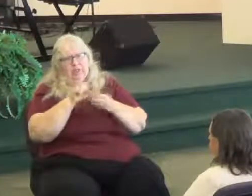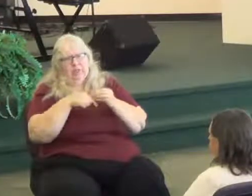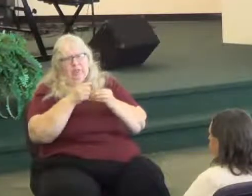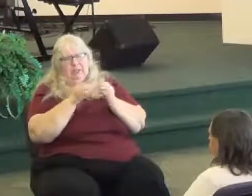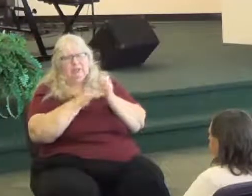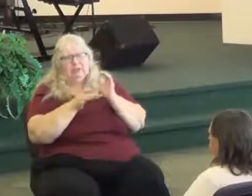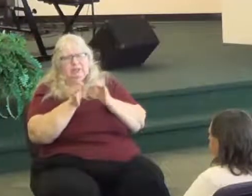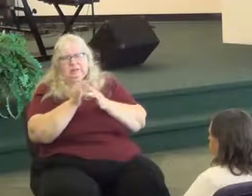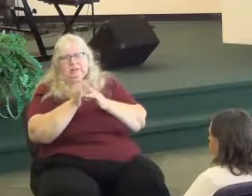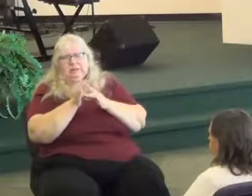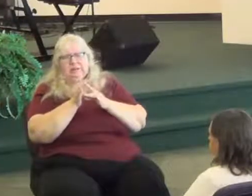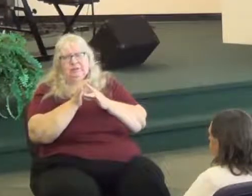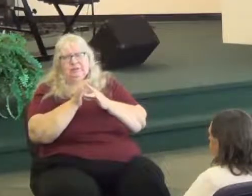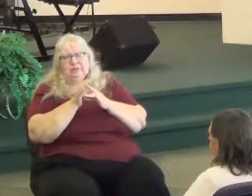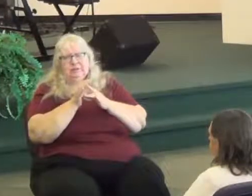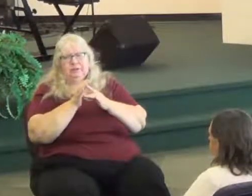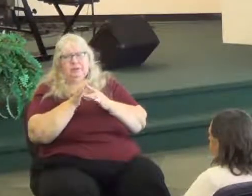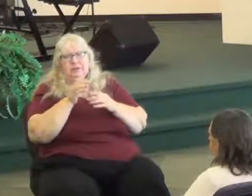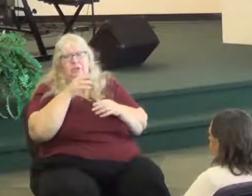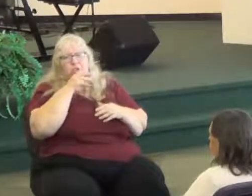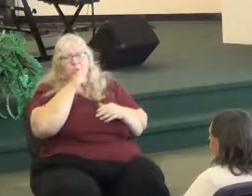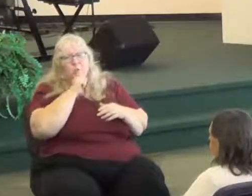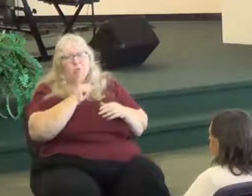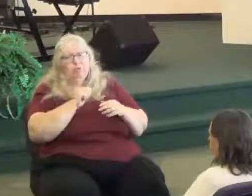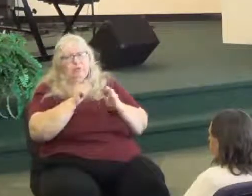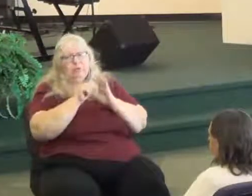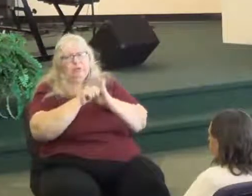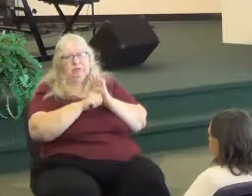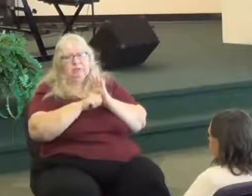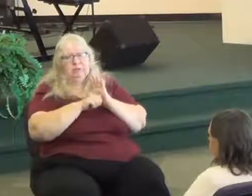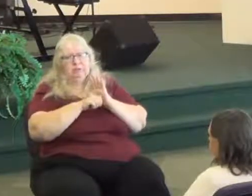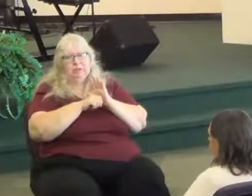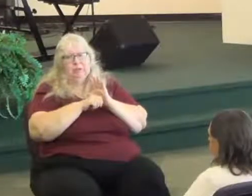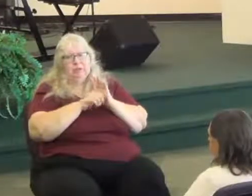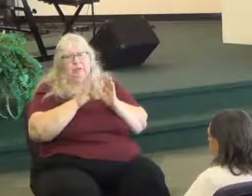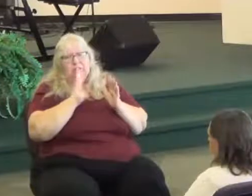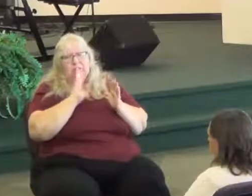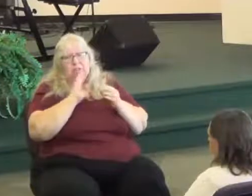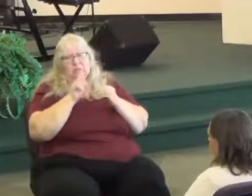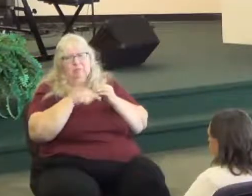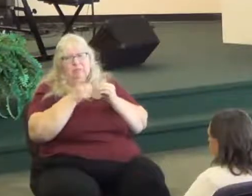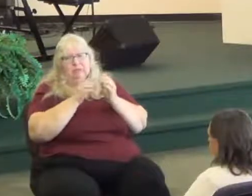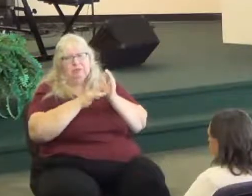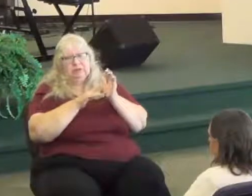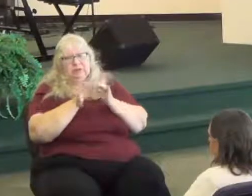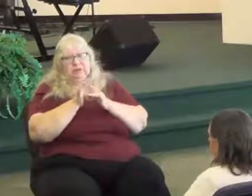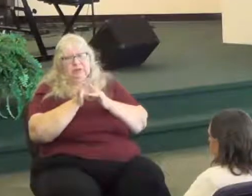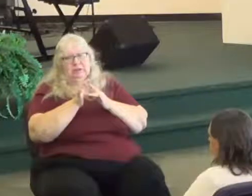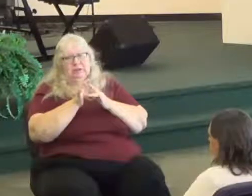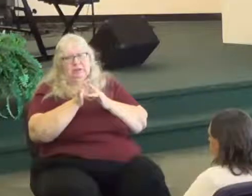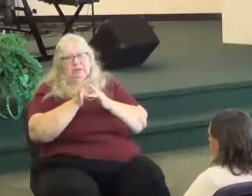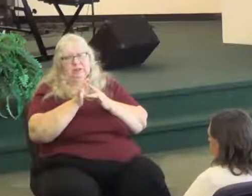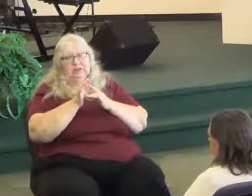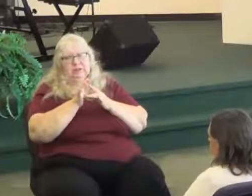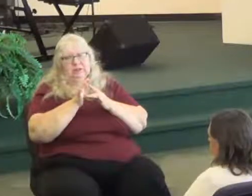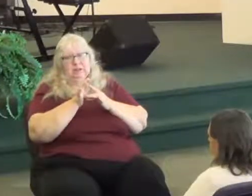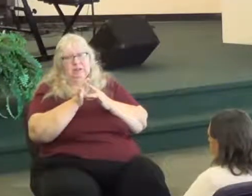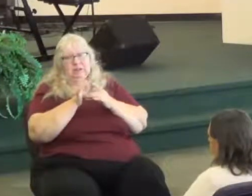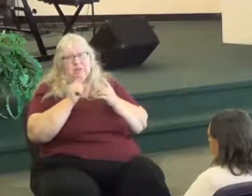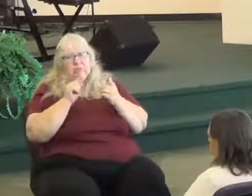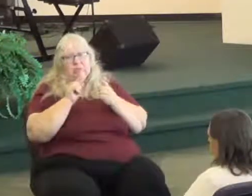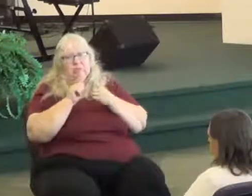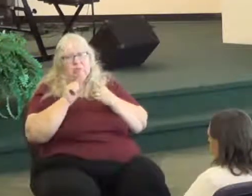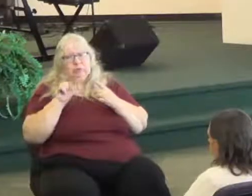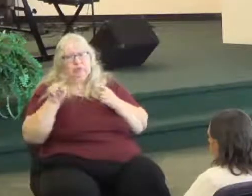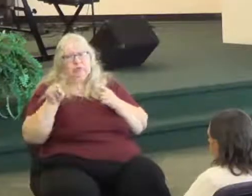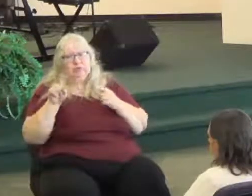Testament testifies to one man, that's Jesus. All the New Testament's pointing back to one man, that's Messiah, Jesus. And the Gospels are right in it, and it's talking and testifying about